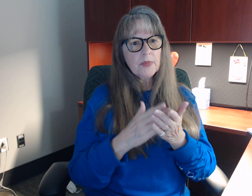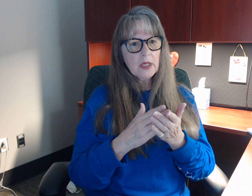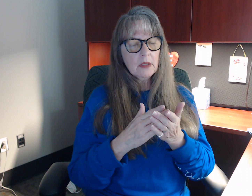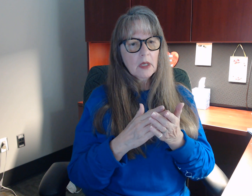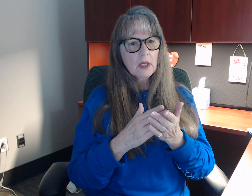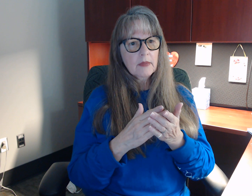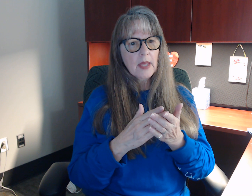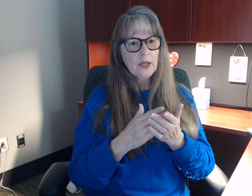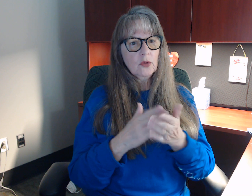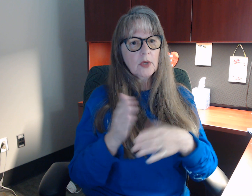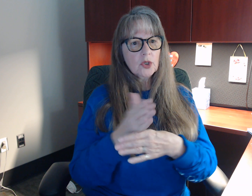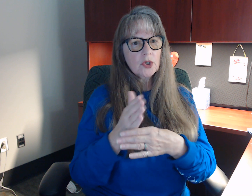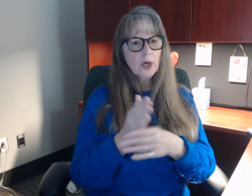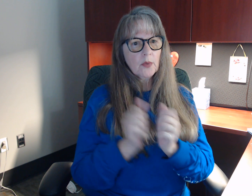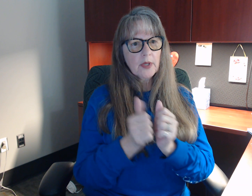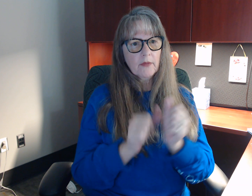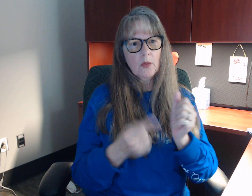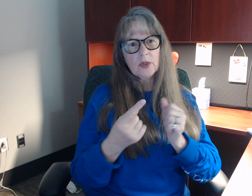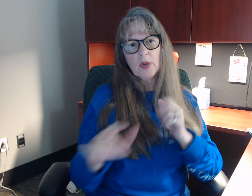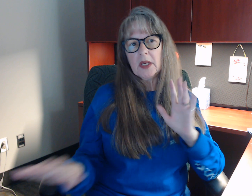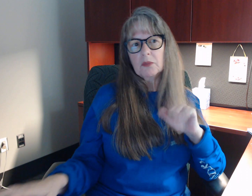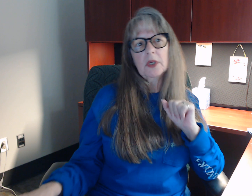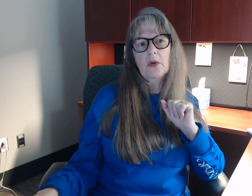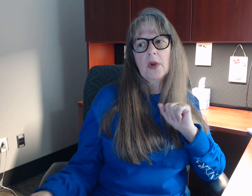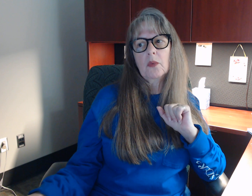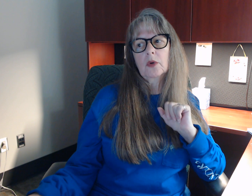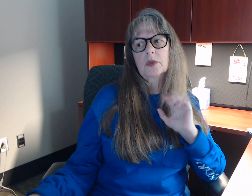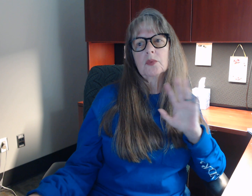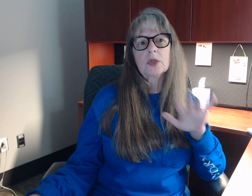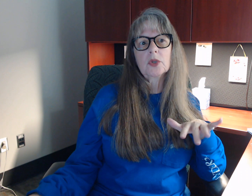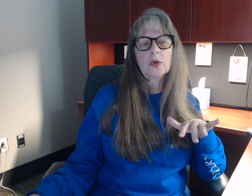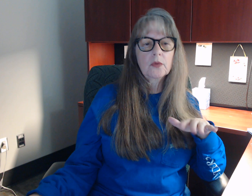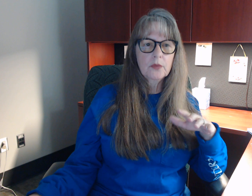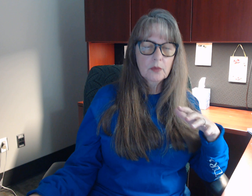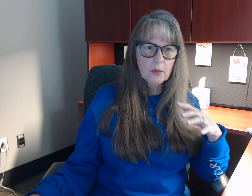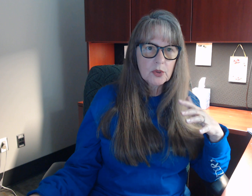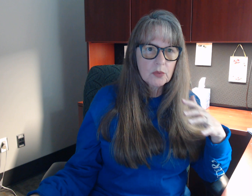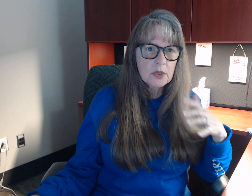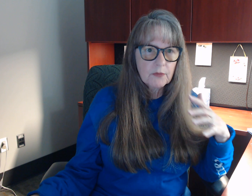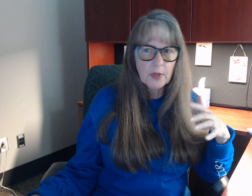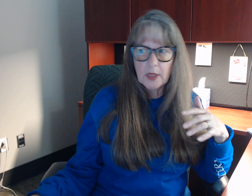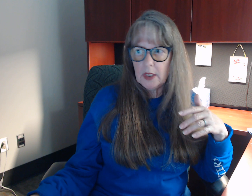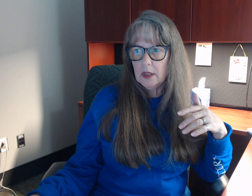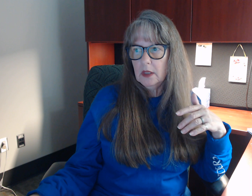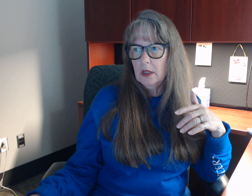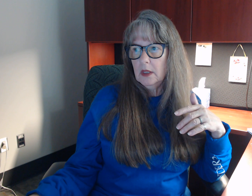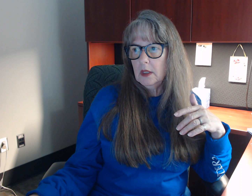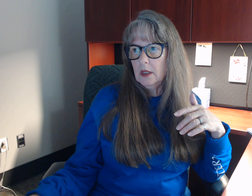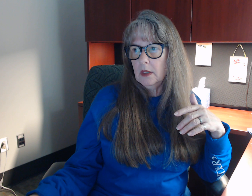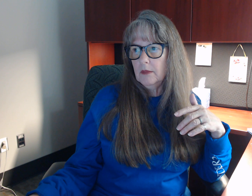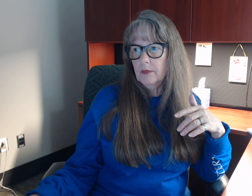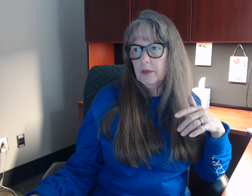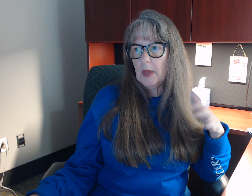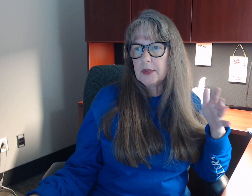something that you can share with everyone. So I didn't really know that word was reserved, that was used differently, that particular